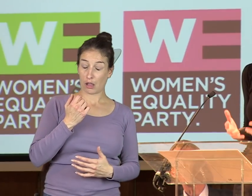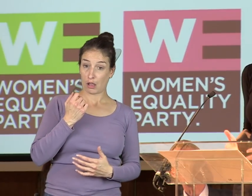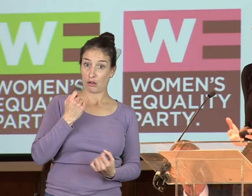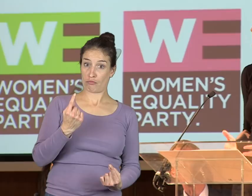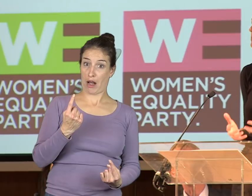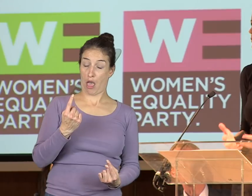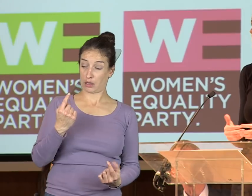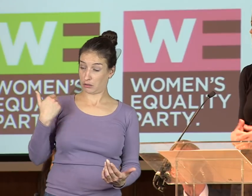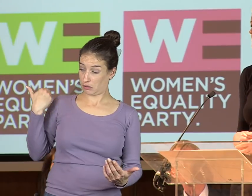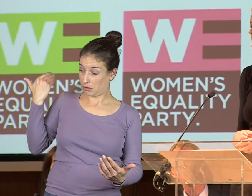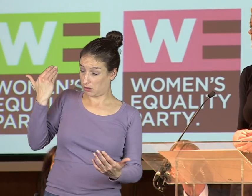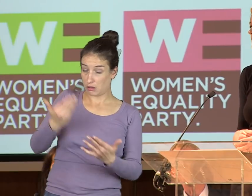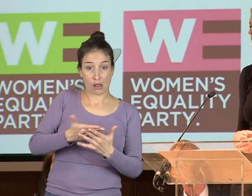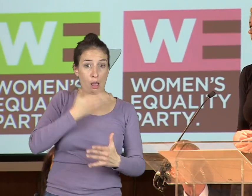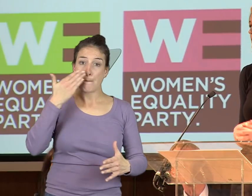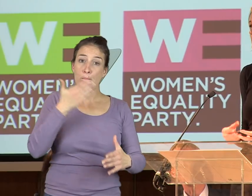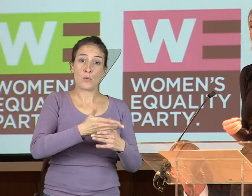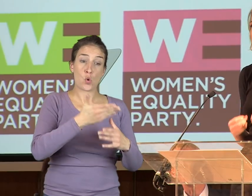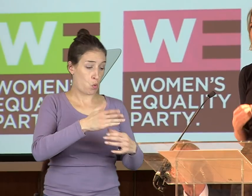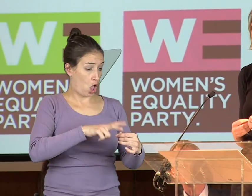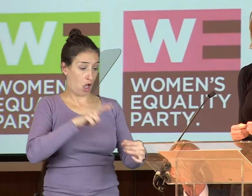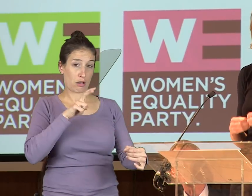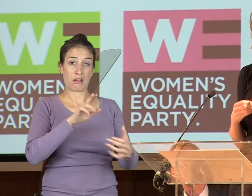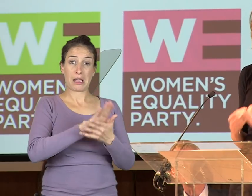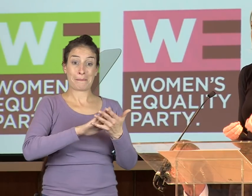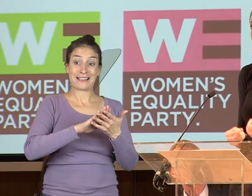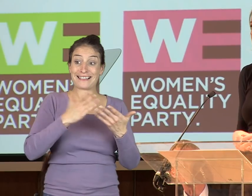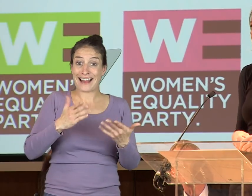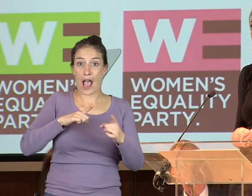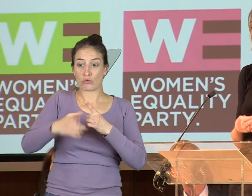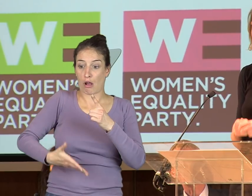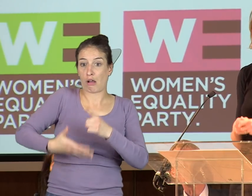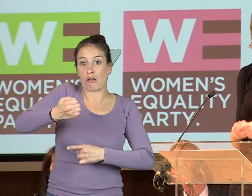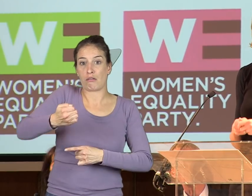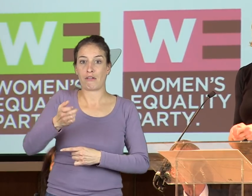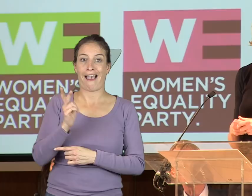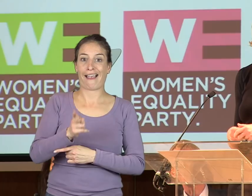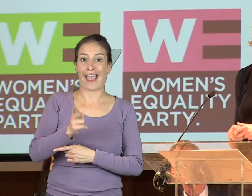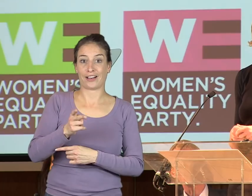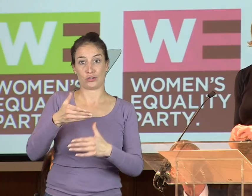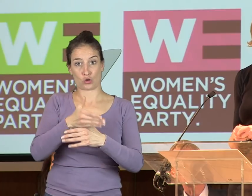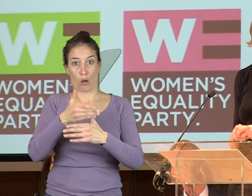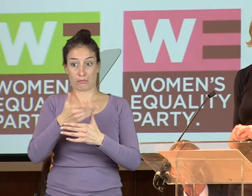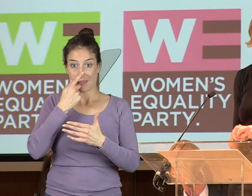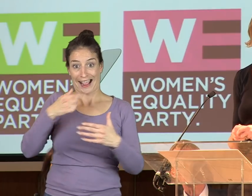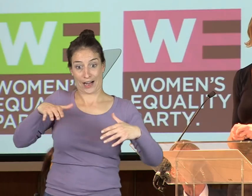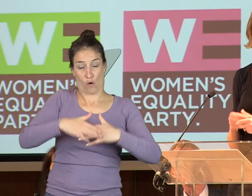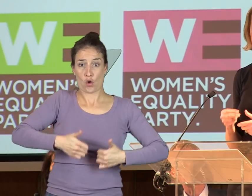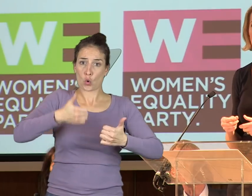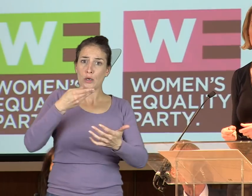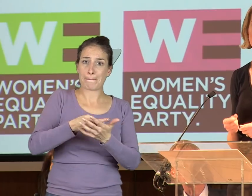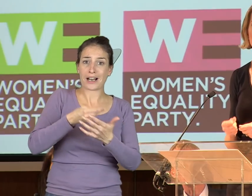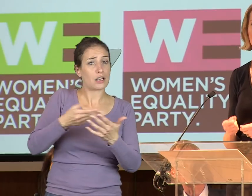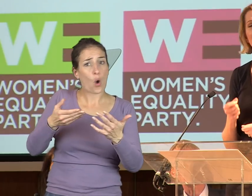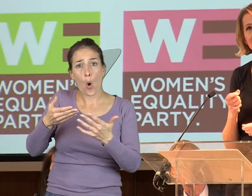is nigh on impossible. I want my daughter and daughters everywhere to realise their potential."